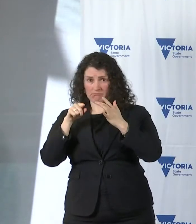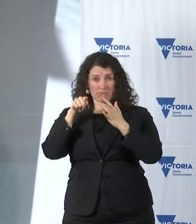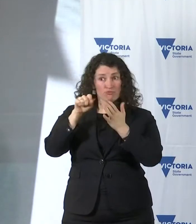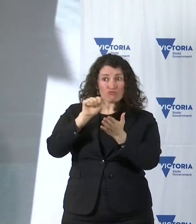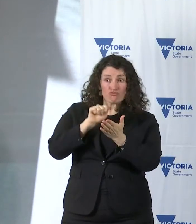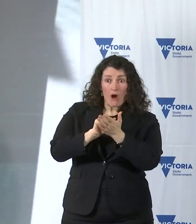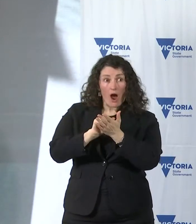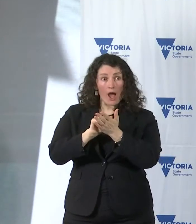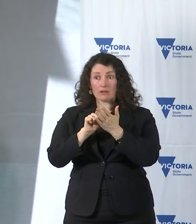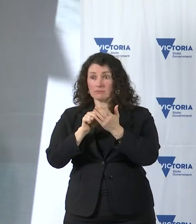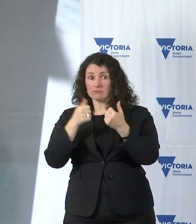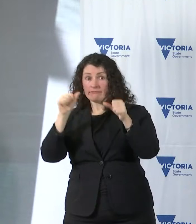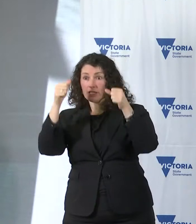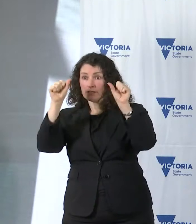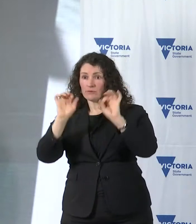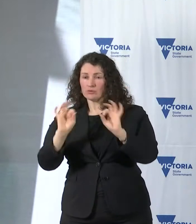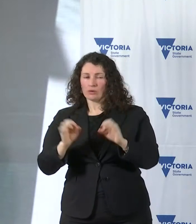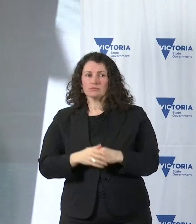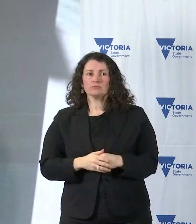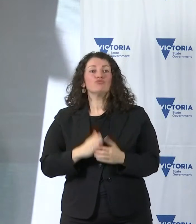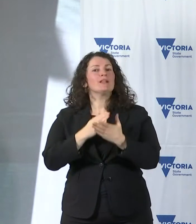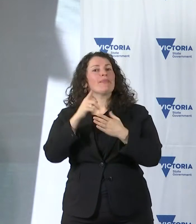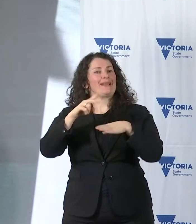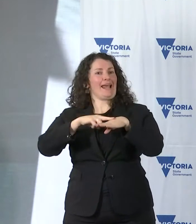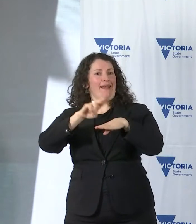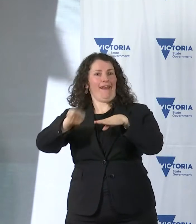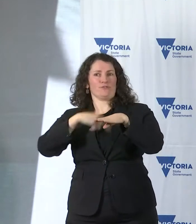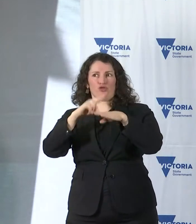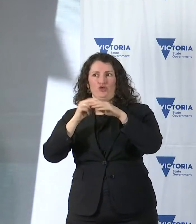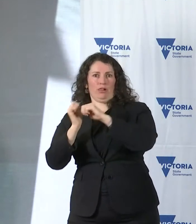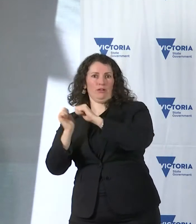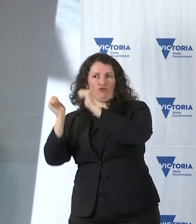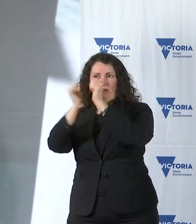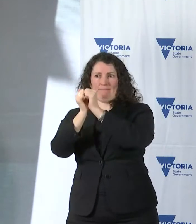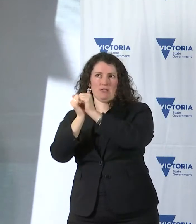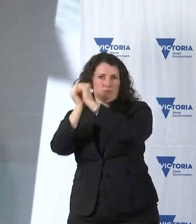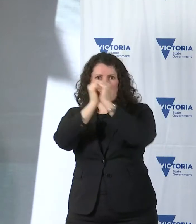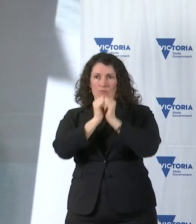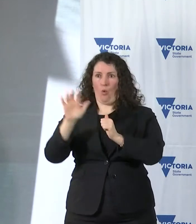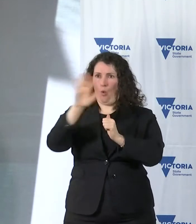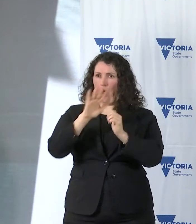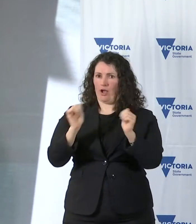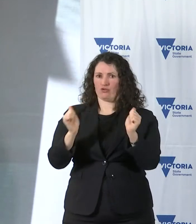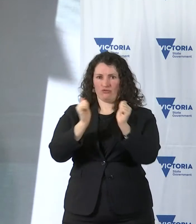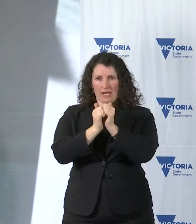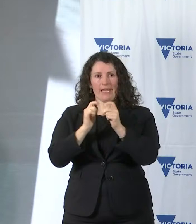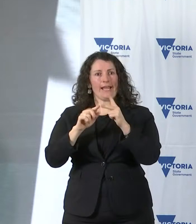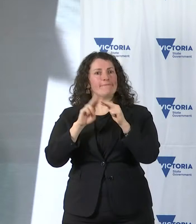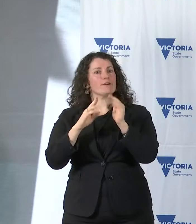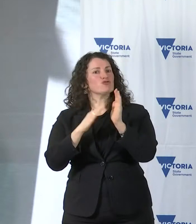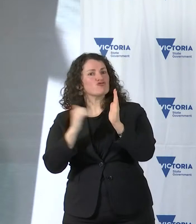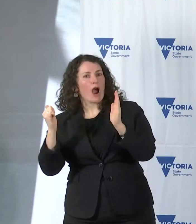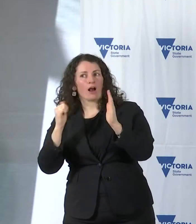it's applied by each of the state jurisdictions on a consistent basis. And I do note that the Commonwealth have put